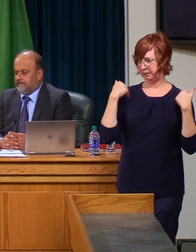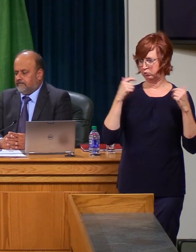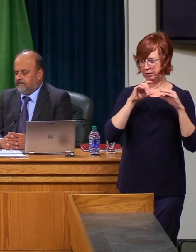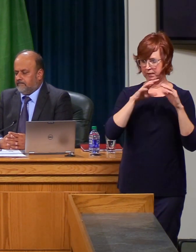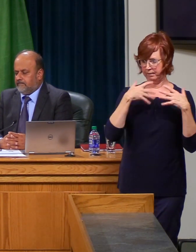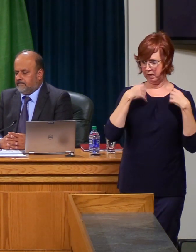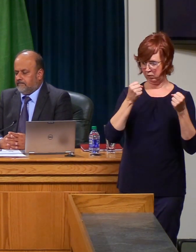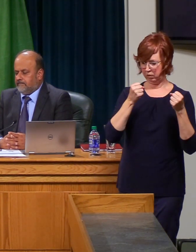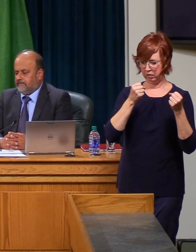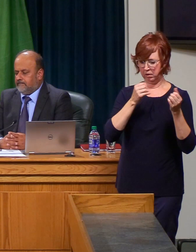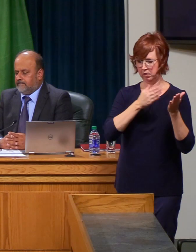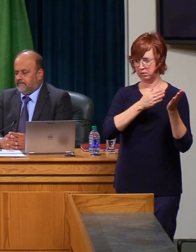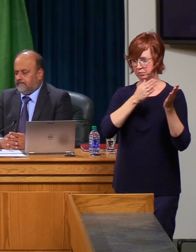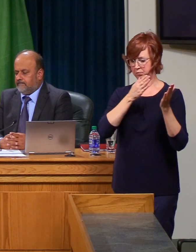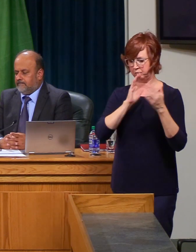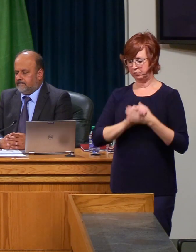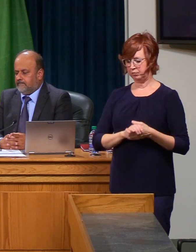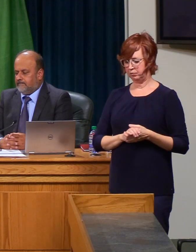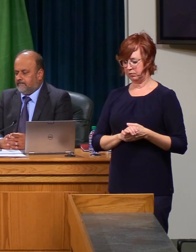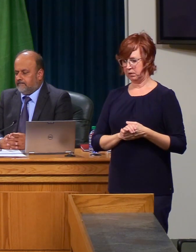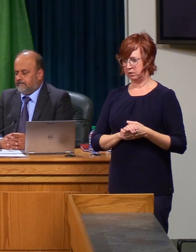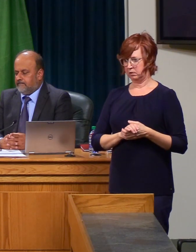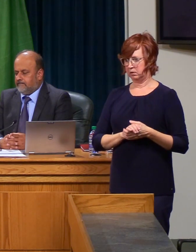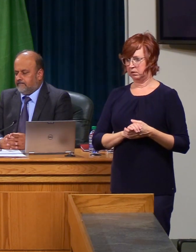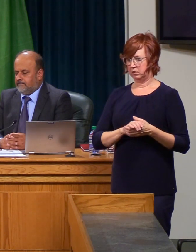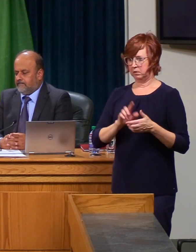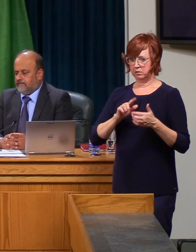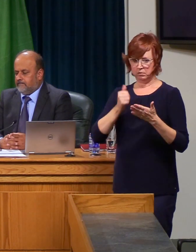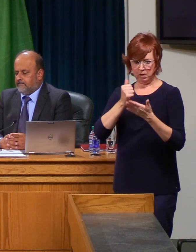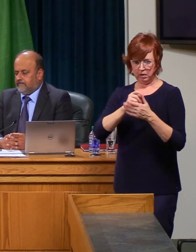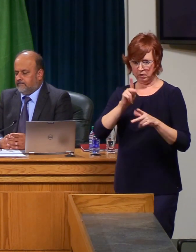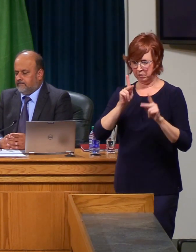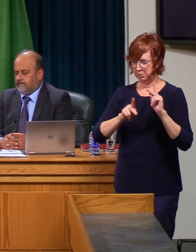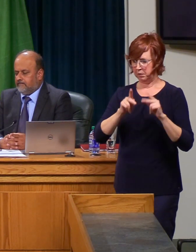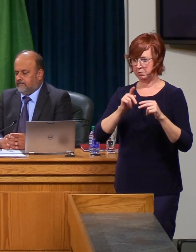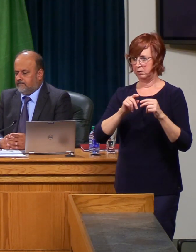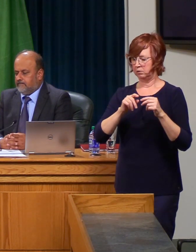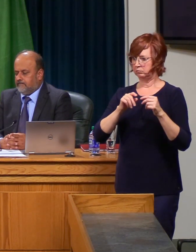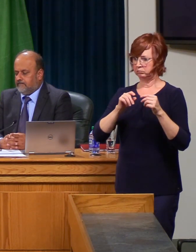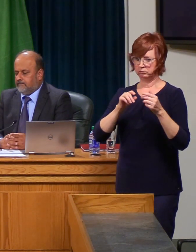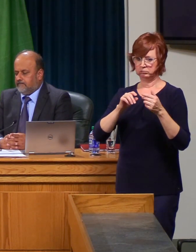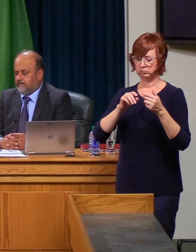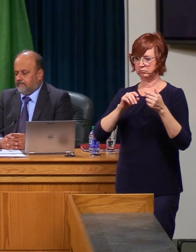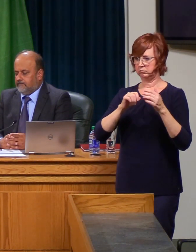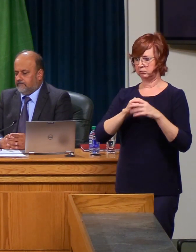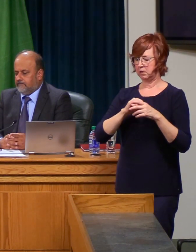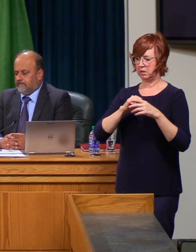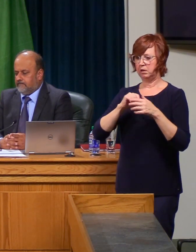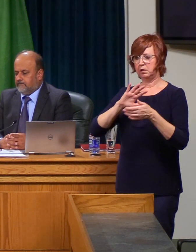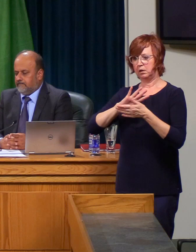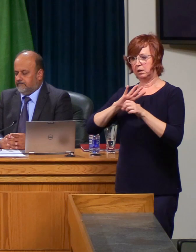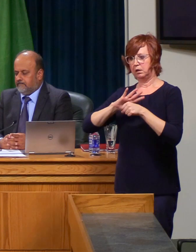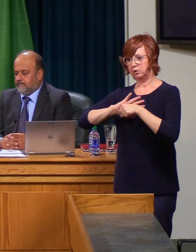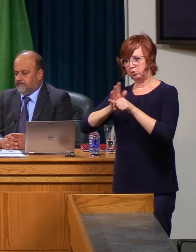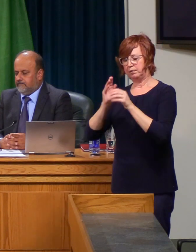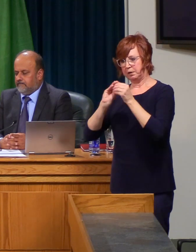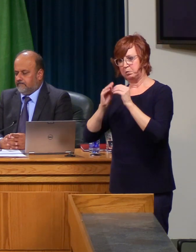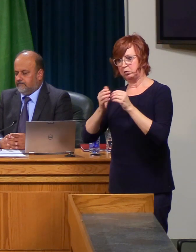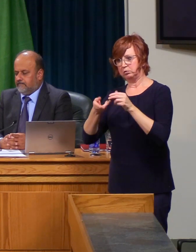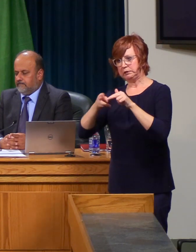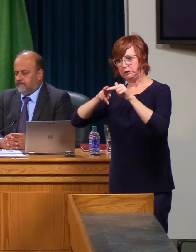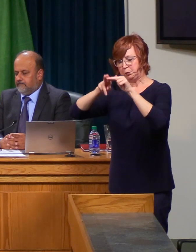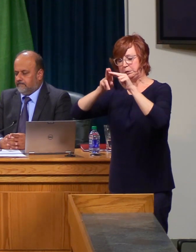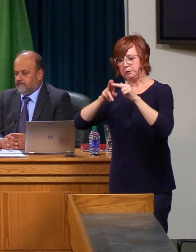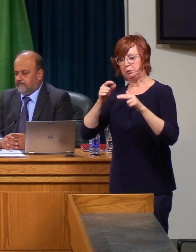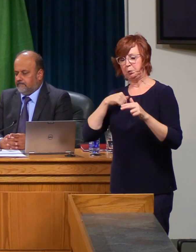we are prepared to deal with the treatment of individuals as our COVID-19 cases increase, and we expect them to